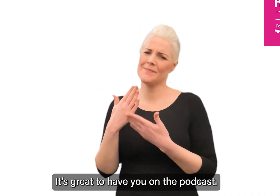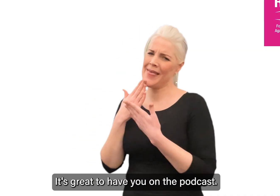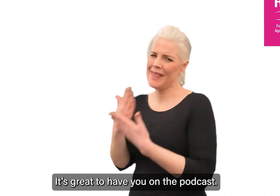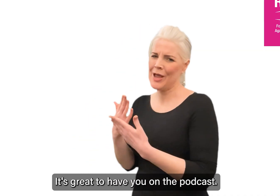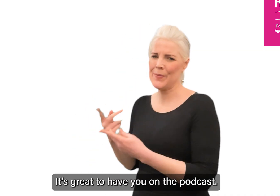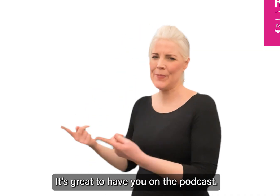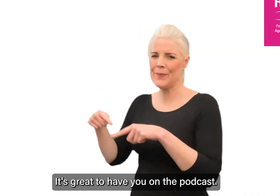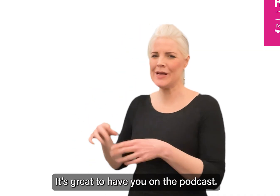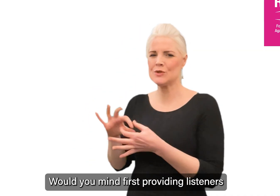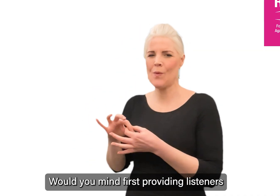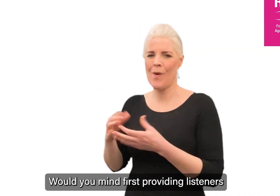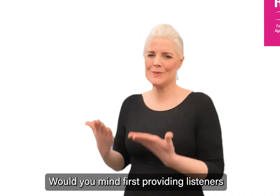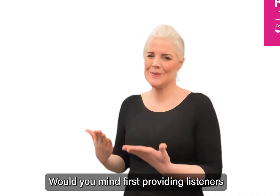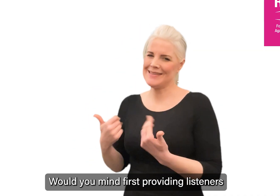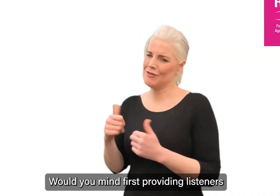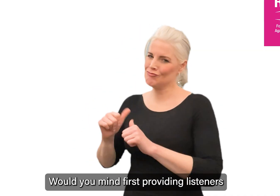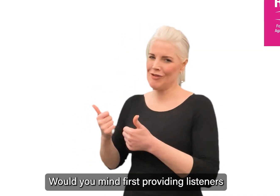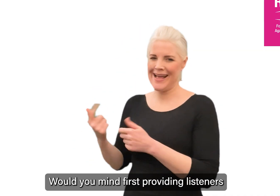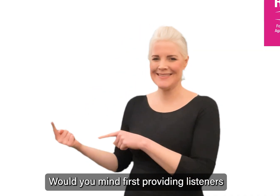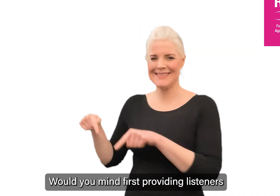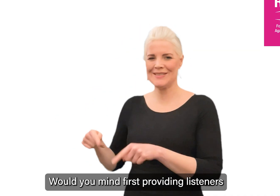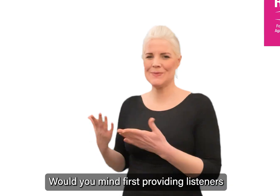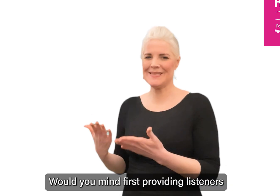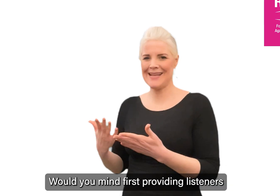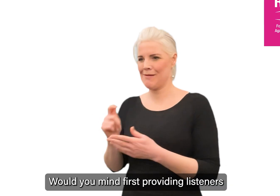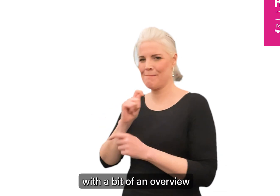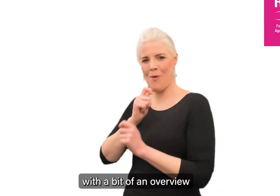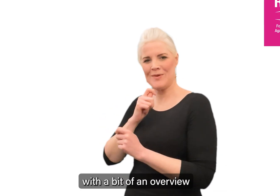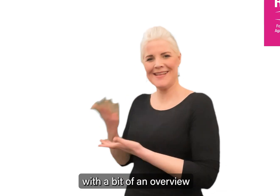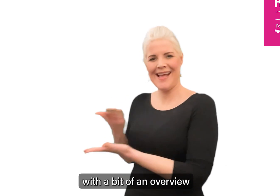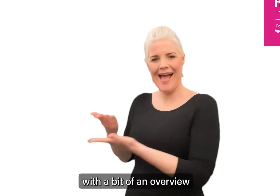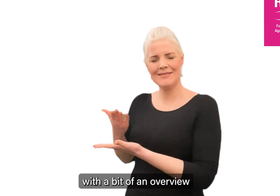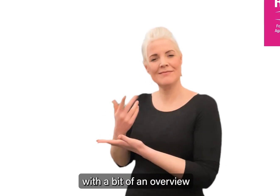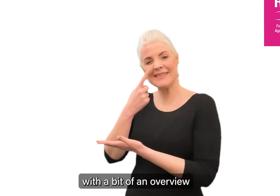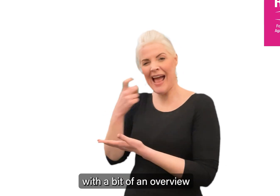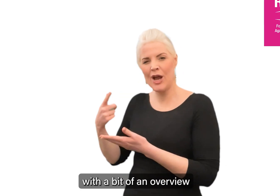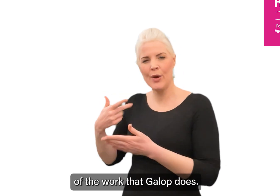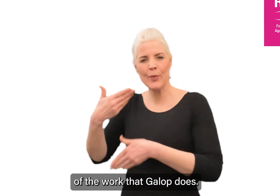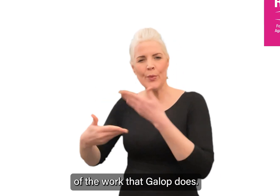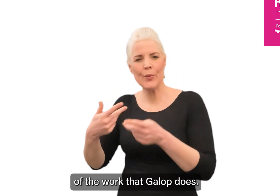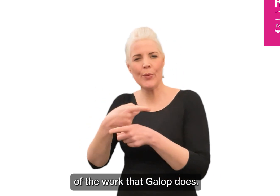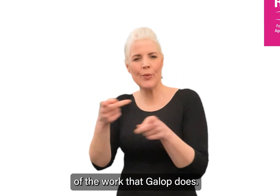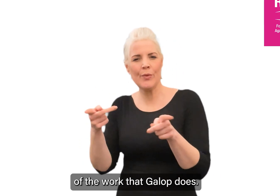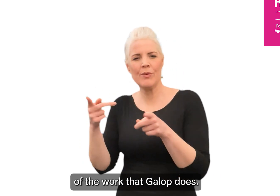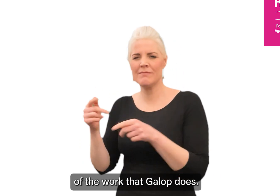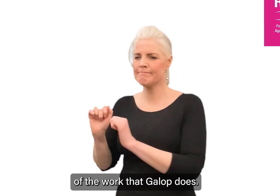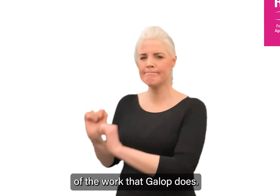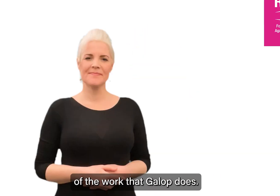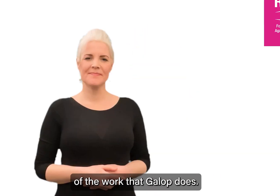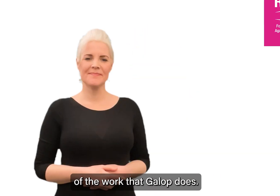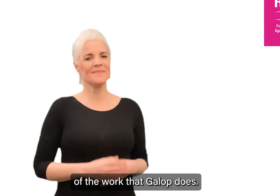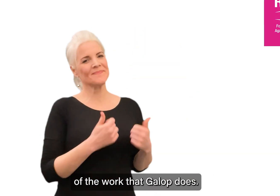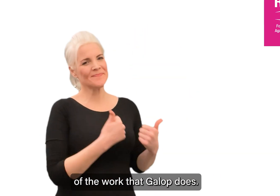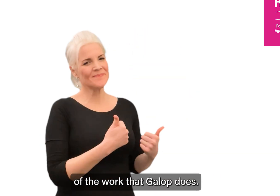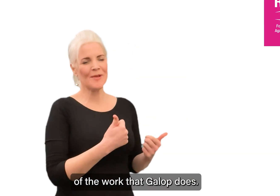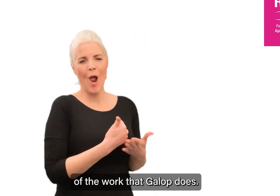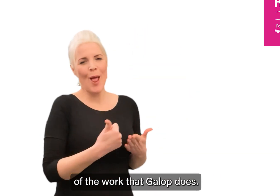on the podcast. Would you mind first providing listeners with a bit of an overview of the work that Galop